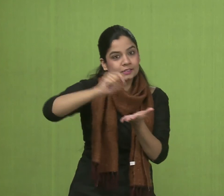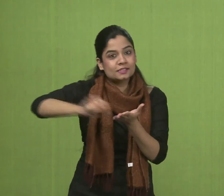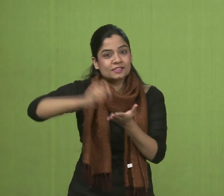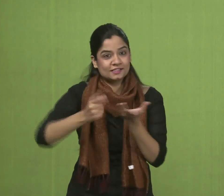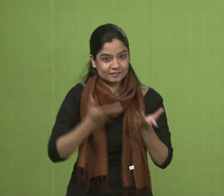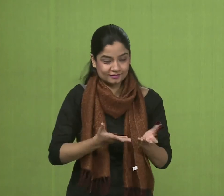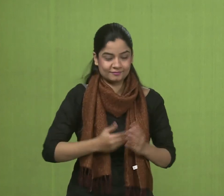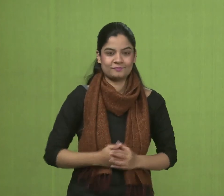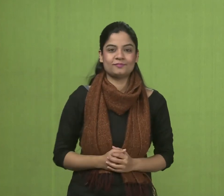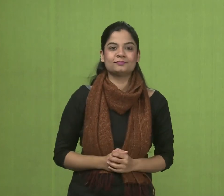children who do read and write.